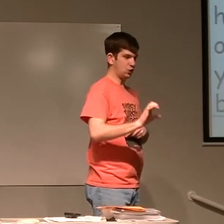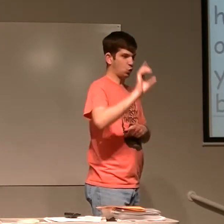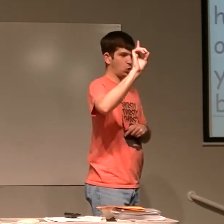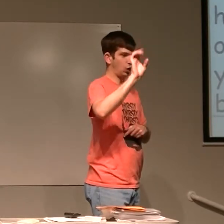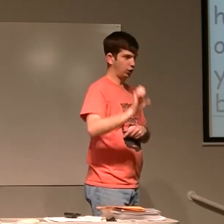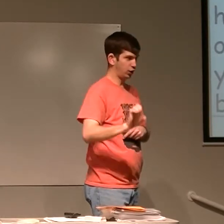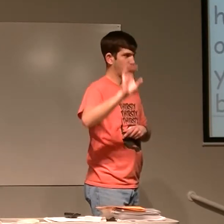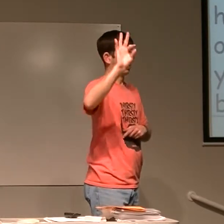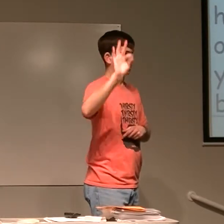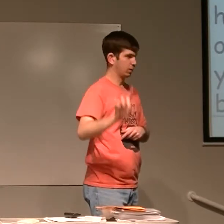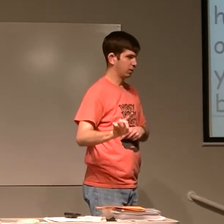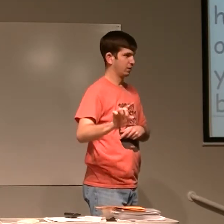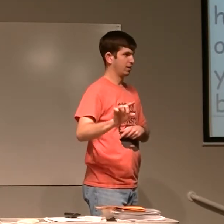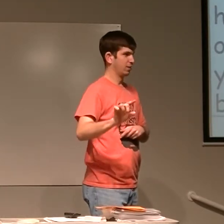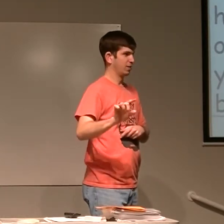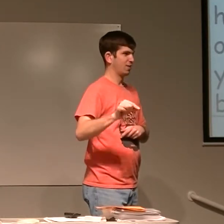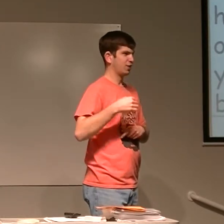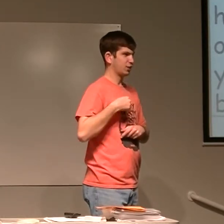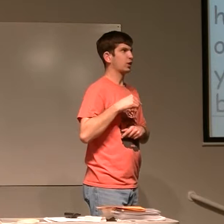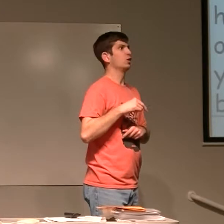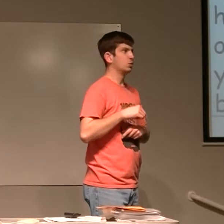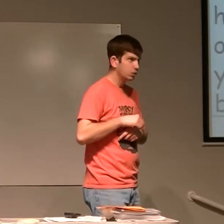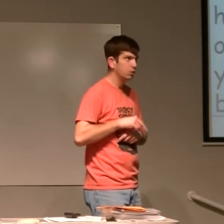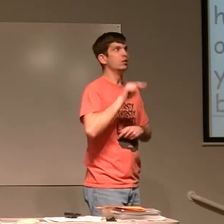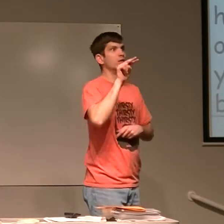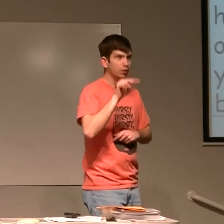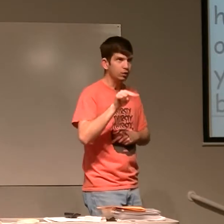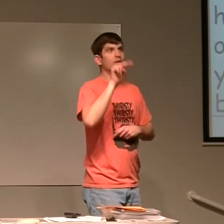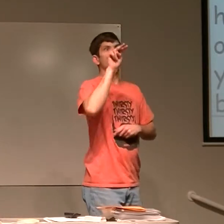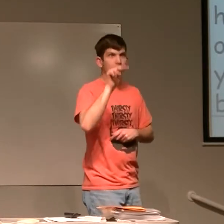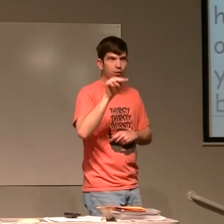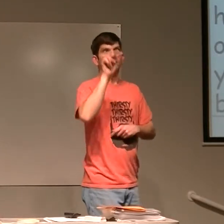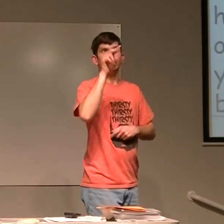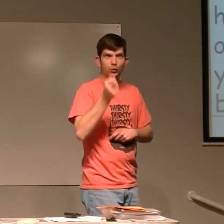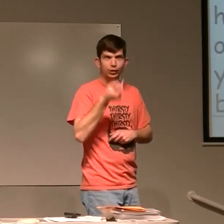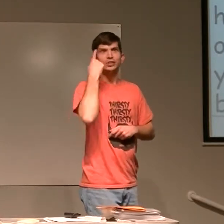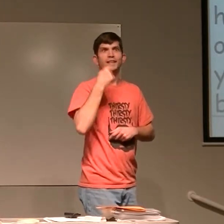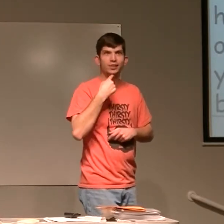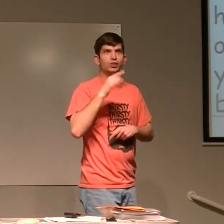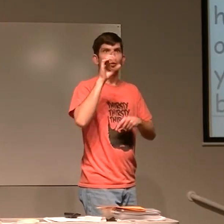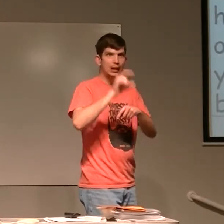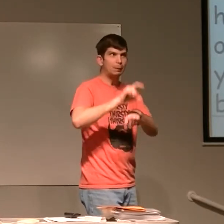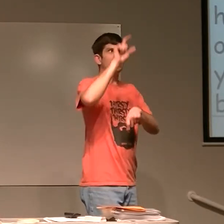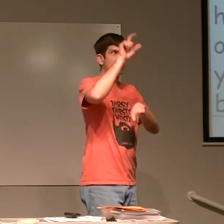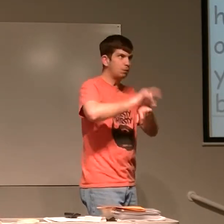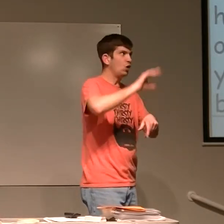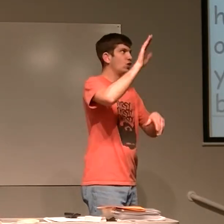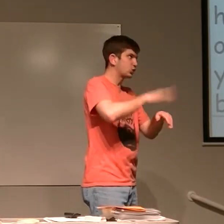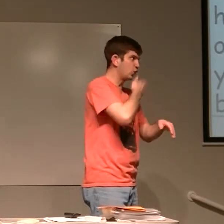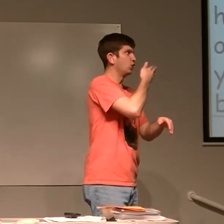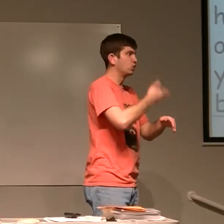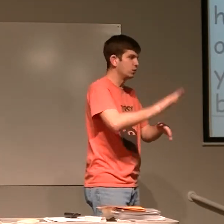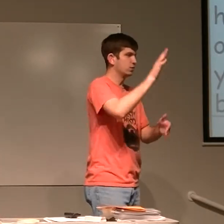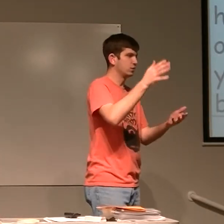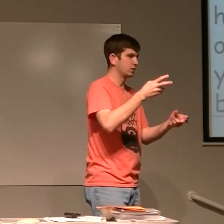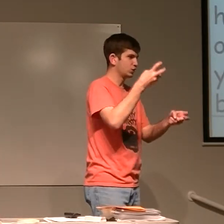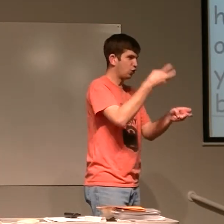each word. They're not going to go, I don't understand. It's almost like a bouncing ball on a song. It's hard for